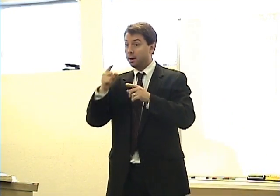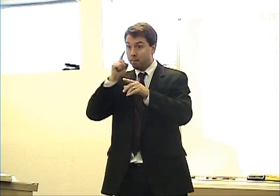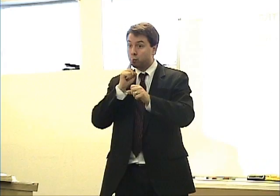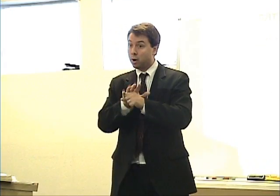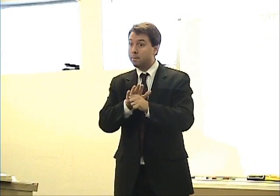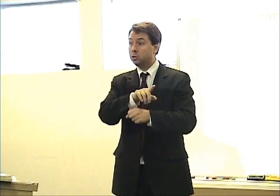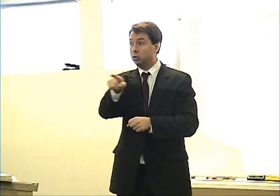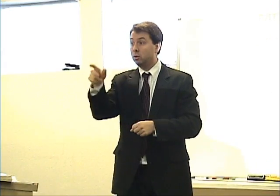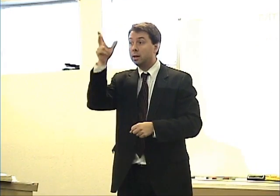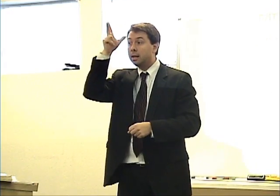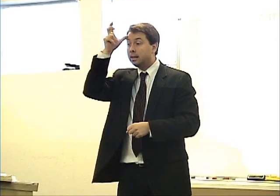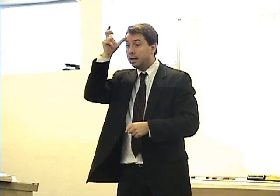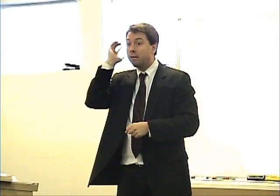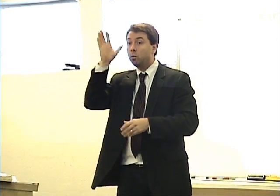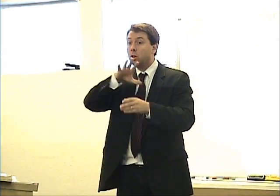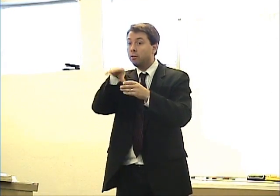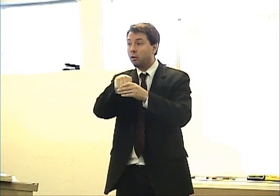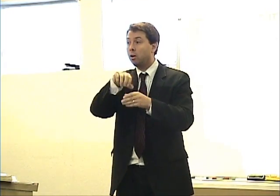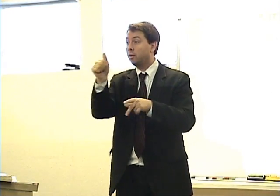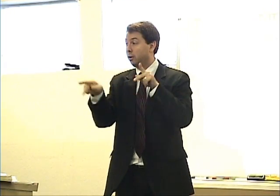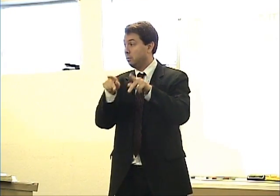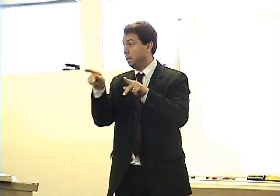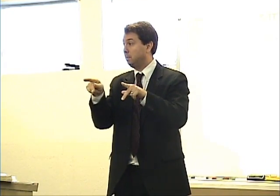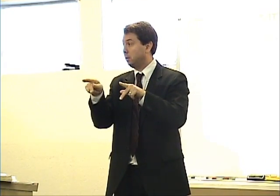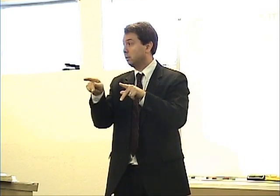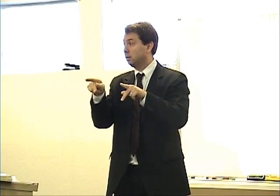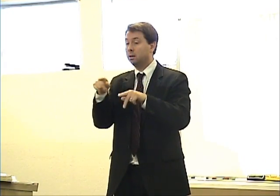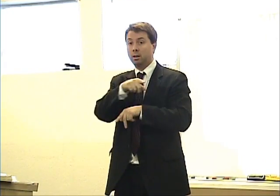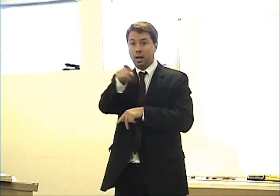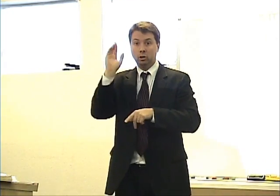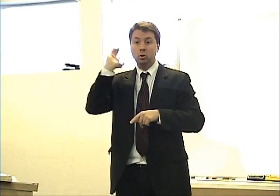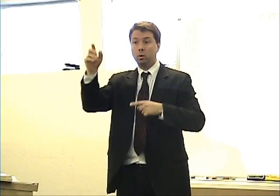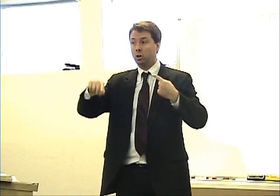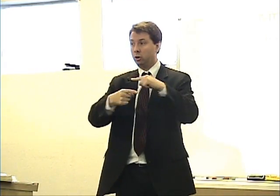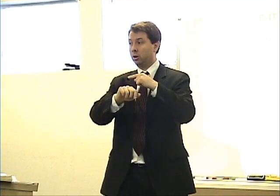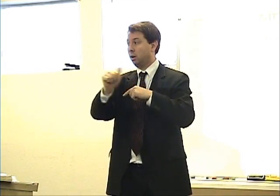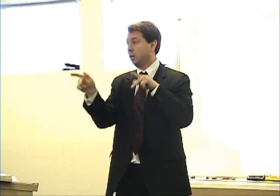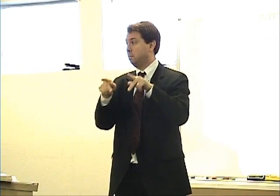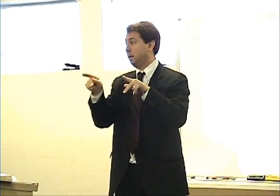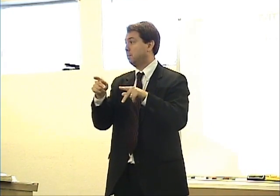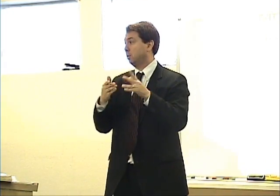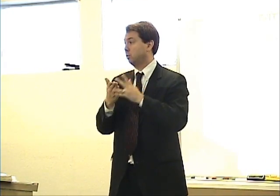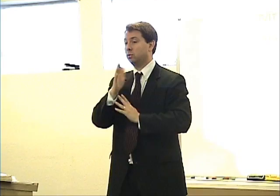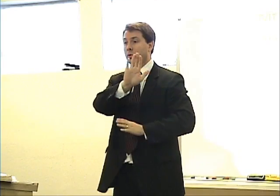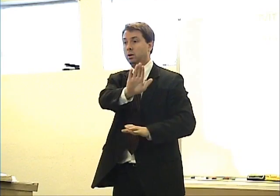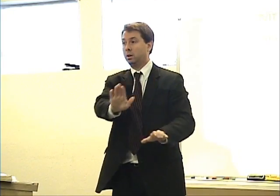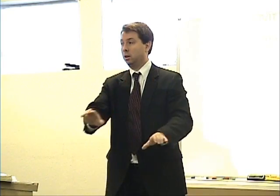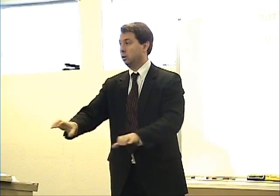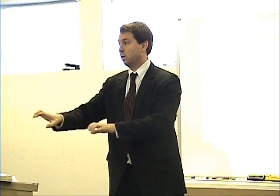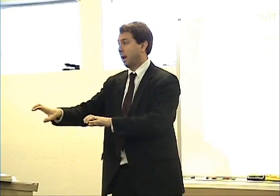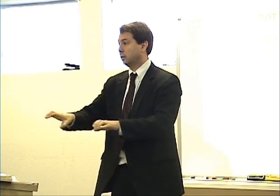I promise you, the devil will involve other people. You will hurt other people through your